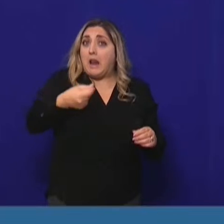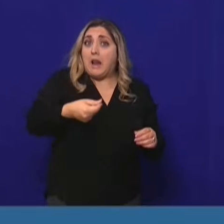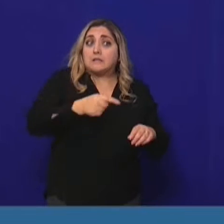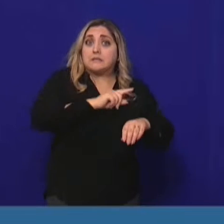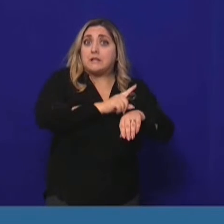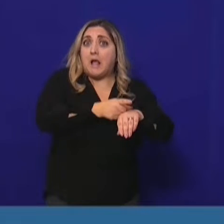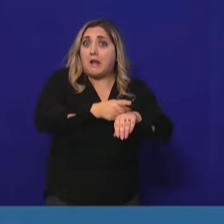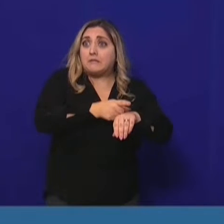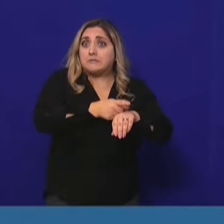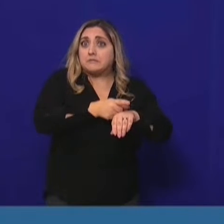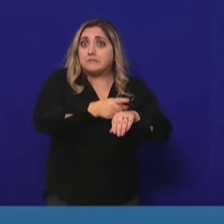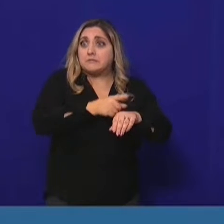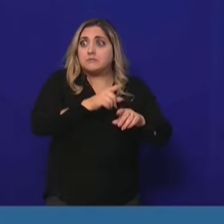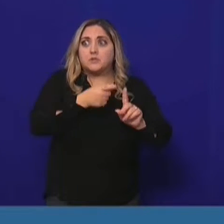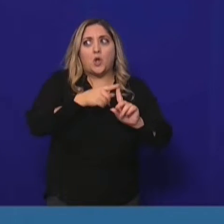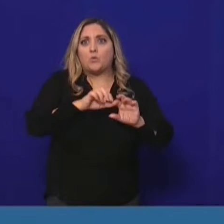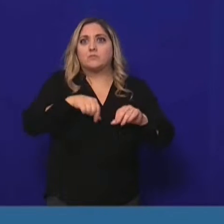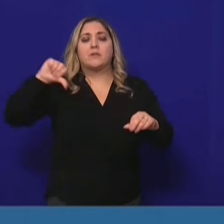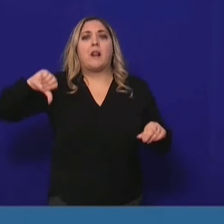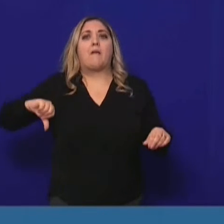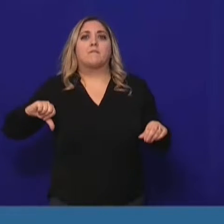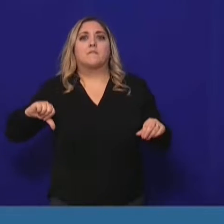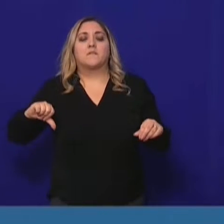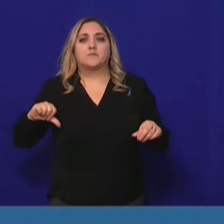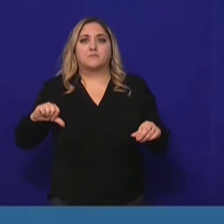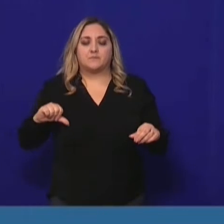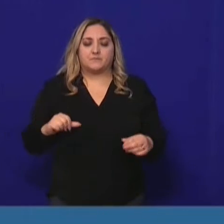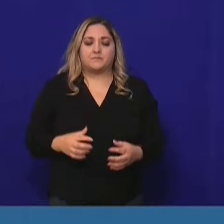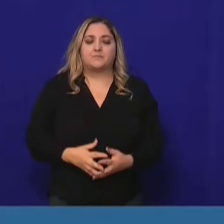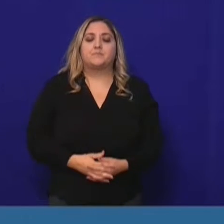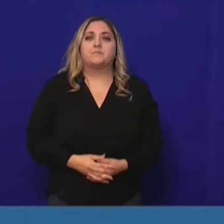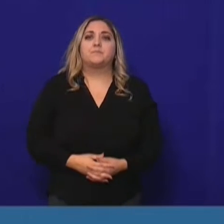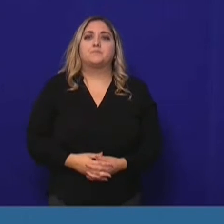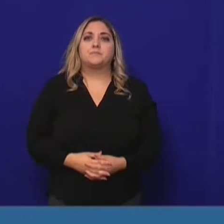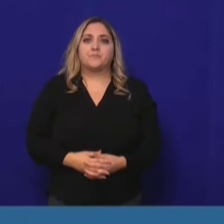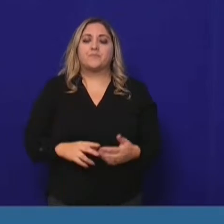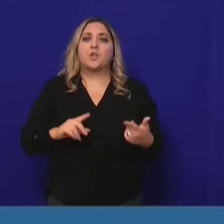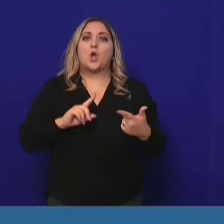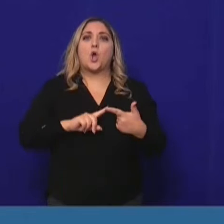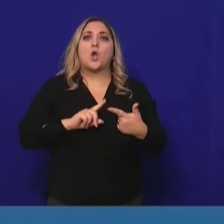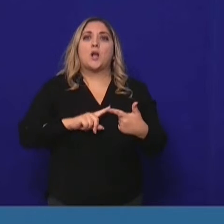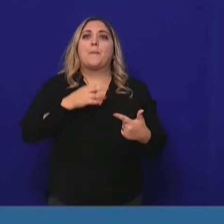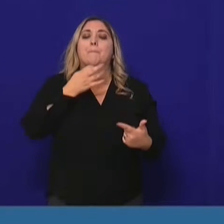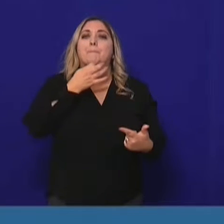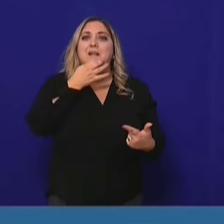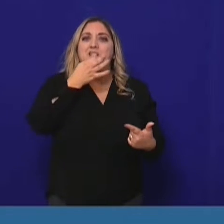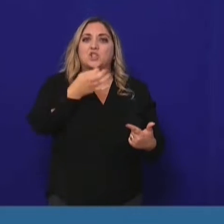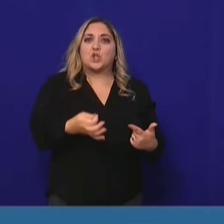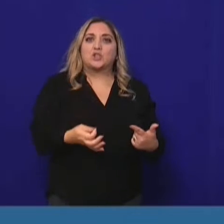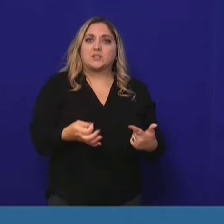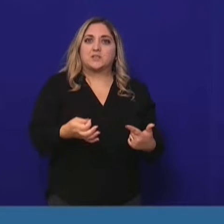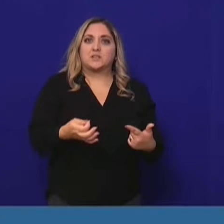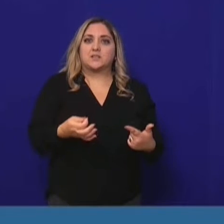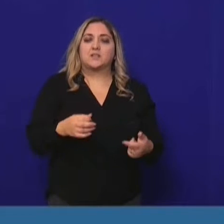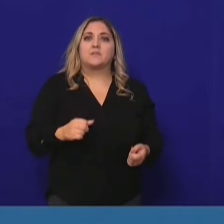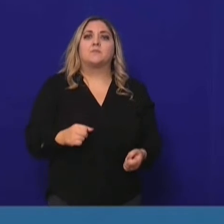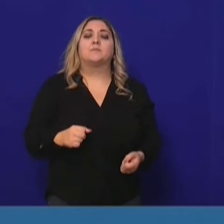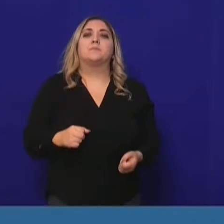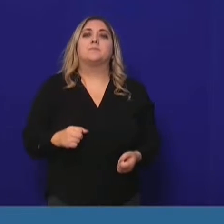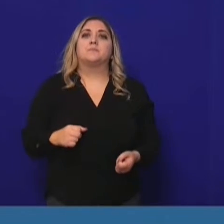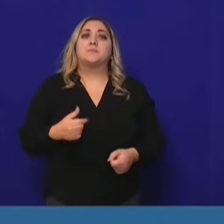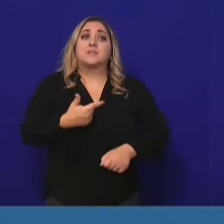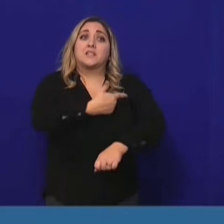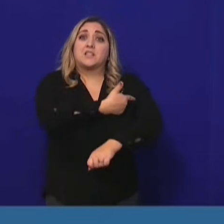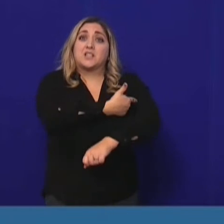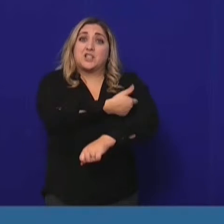in that sense with a different age group? My second question is about whether the vaccine will be available across all